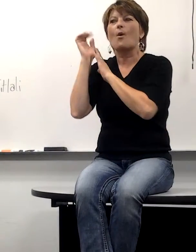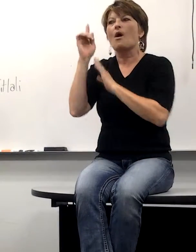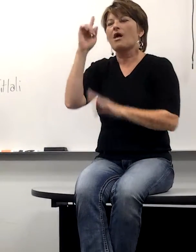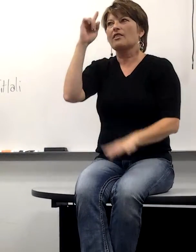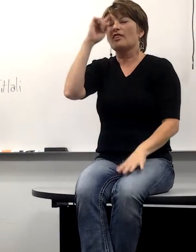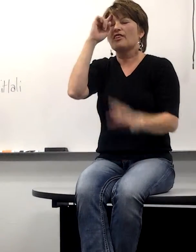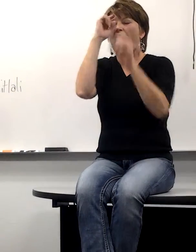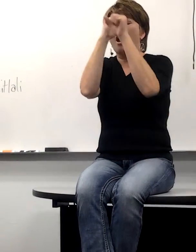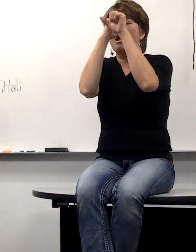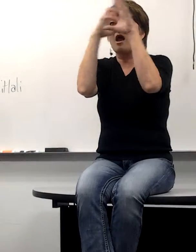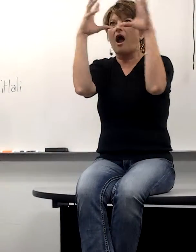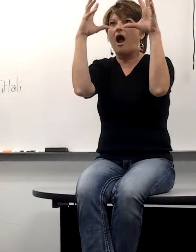the hair would fall off.